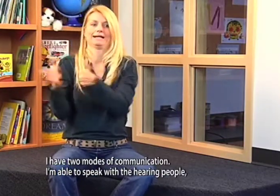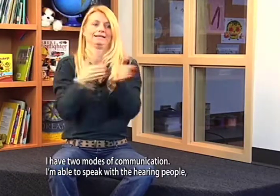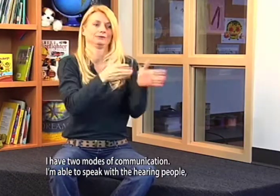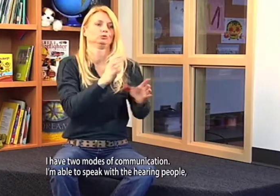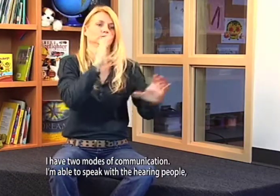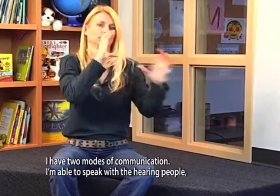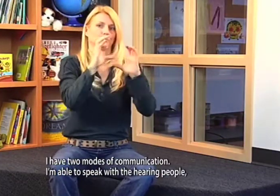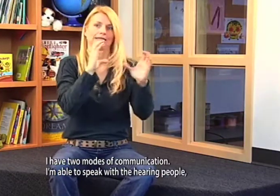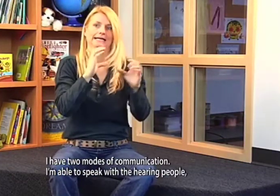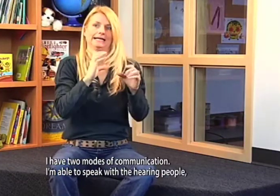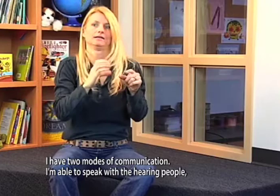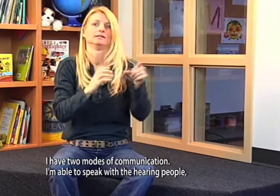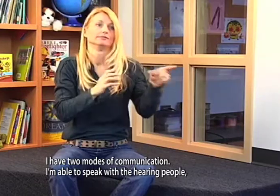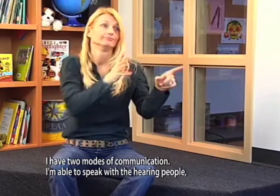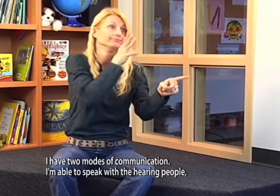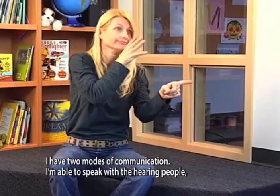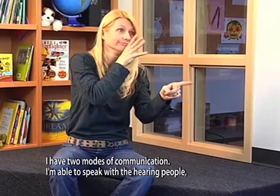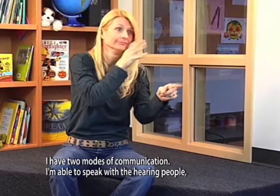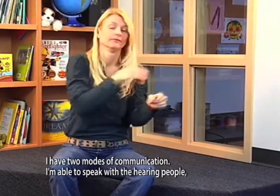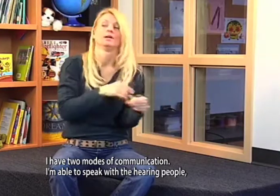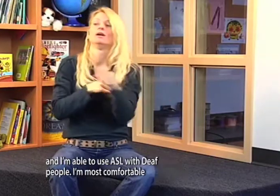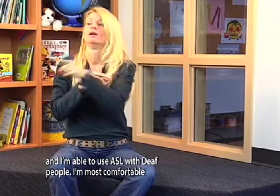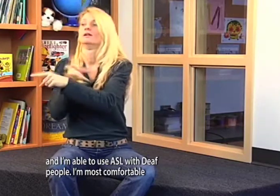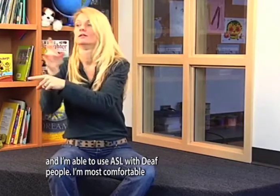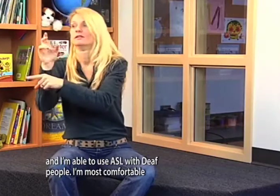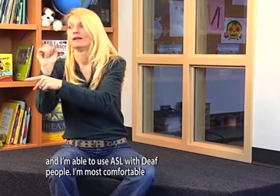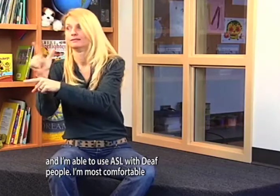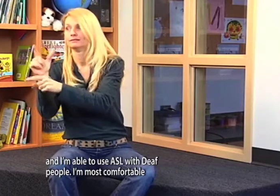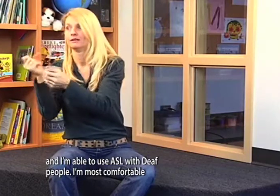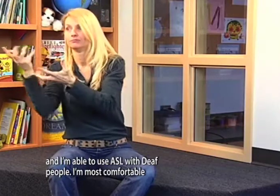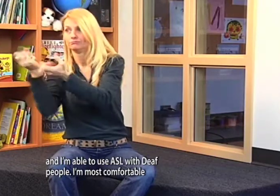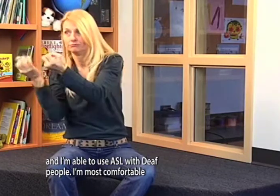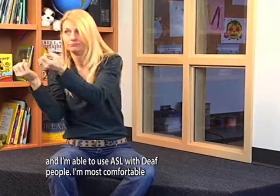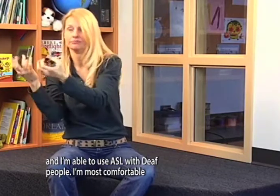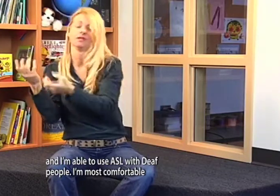of communication. I'm able to speak with the hearing people, and I'm able to use ASL with deaf people.